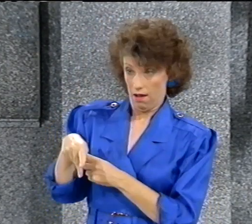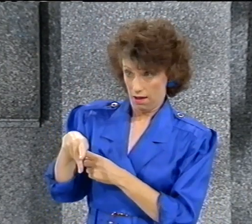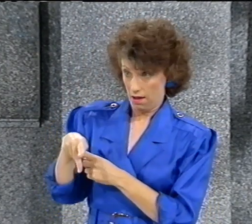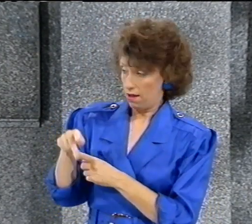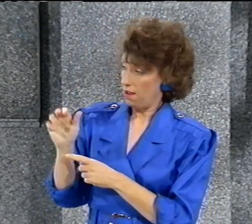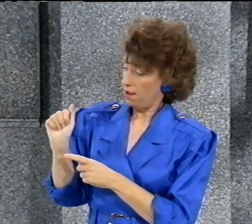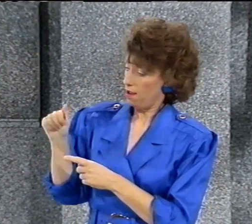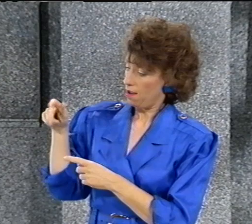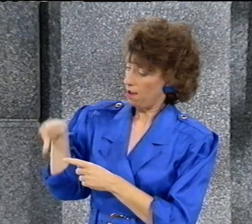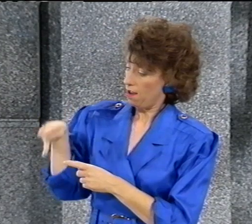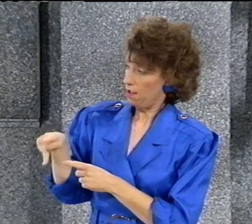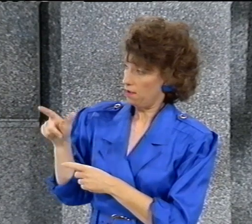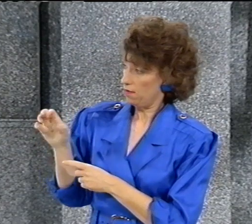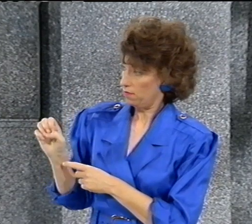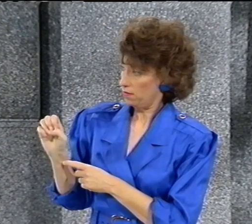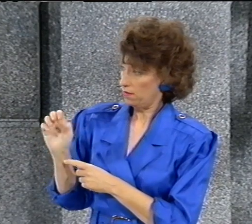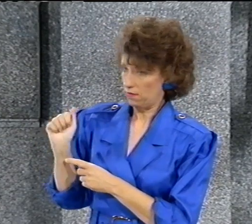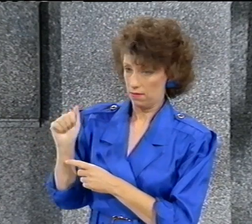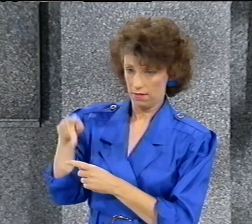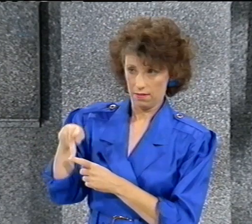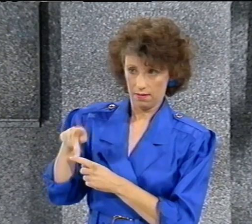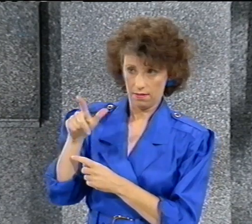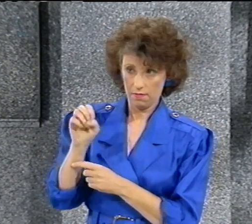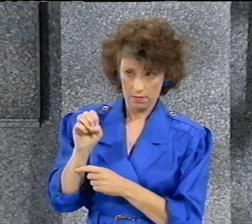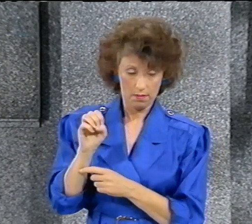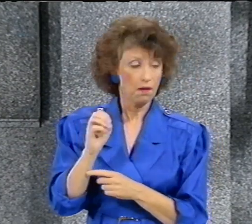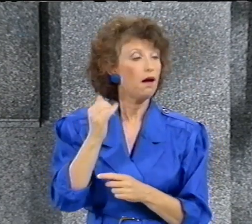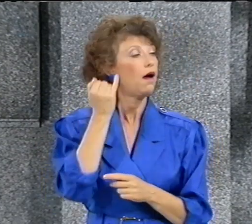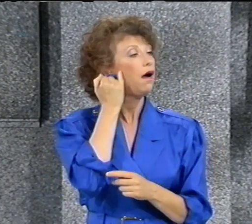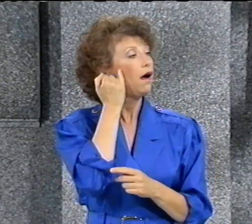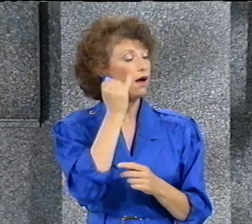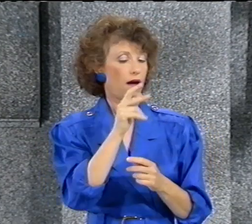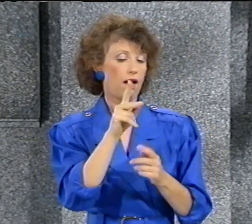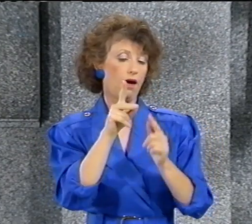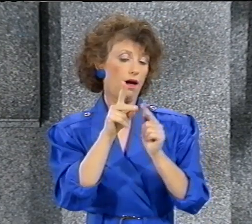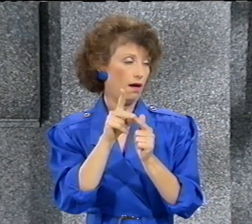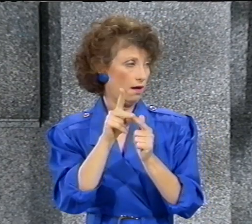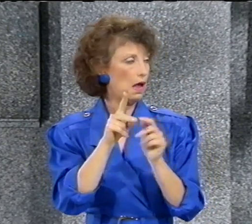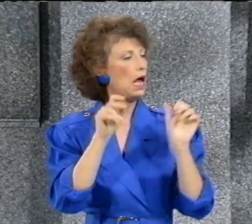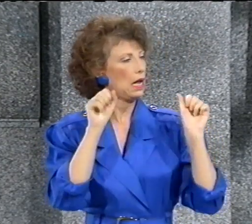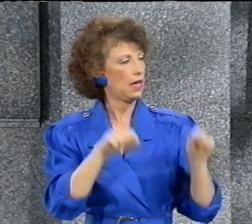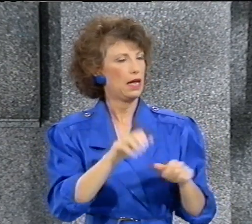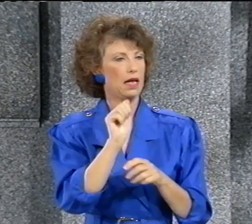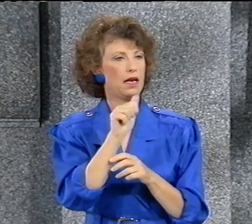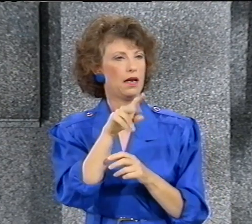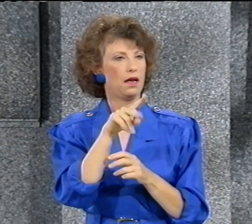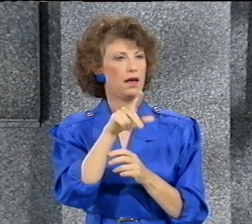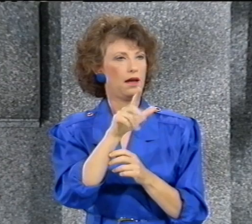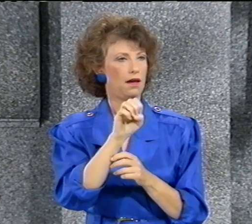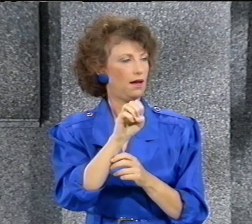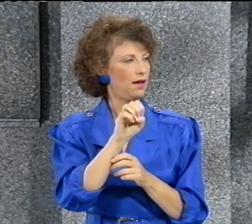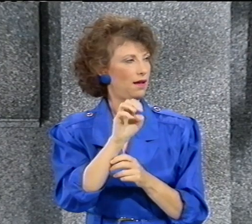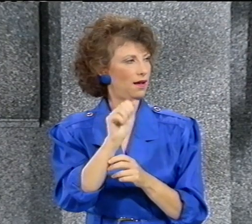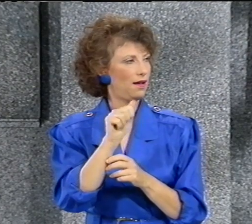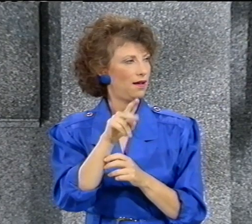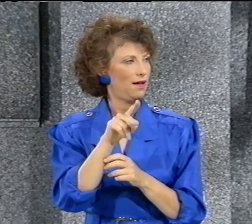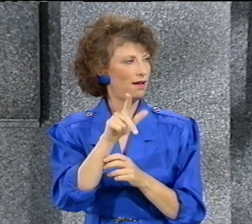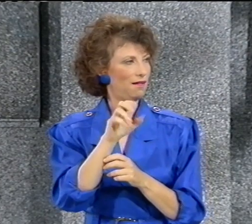the P simply an upside-down K, then when you spell apple, you have to kind of bounce the letter P for the